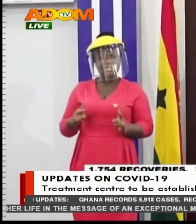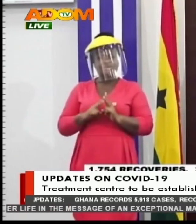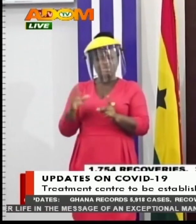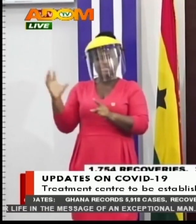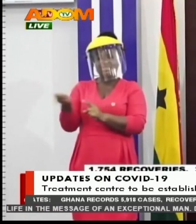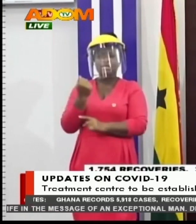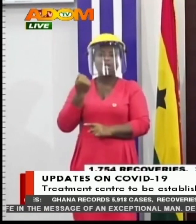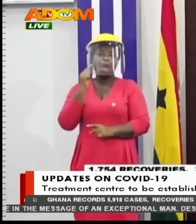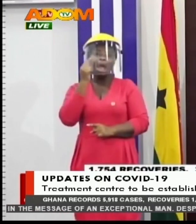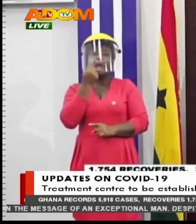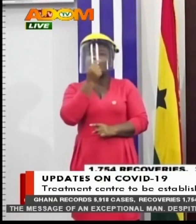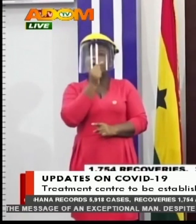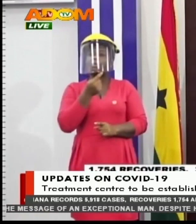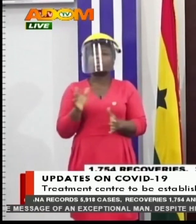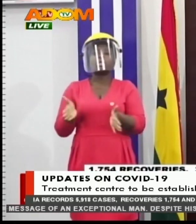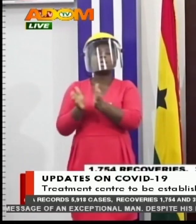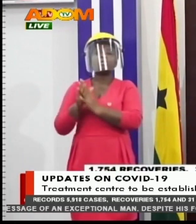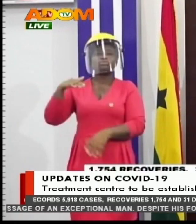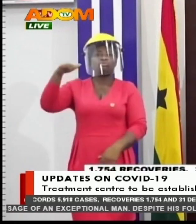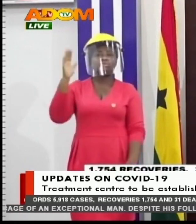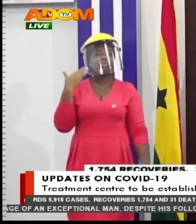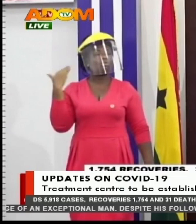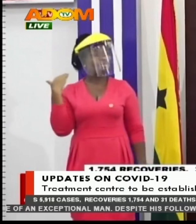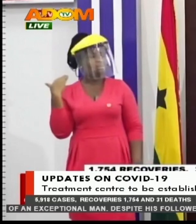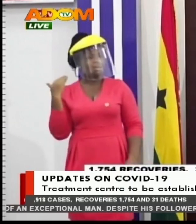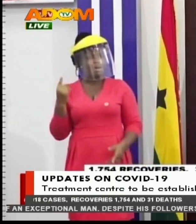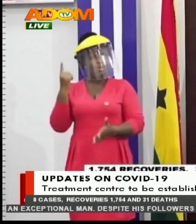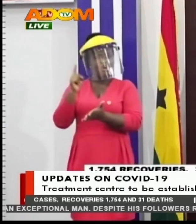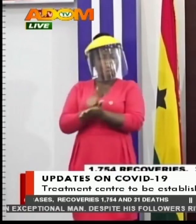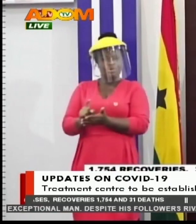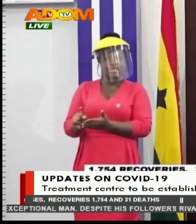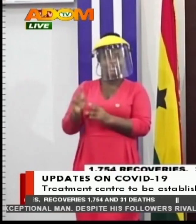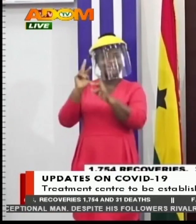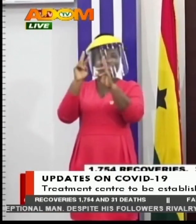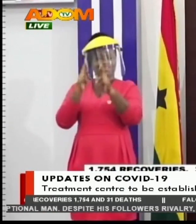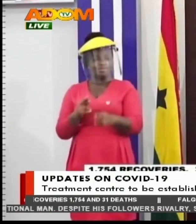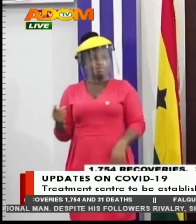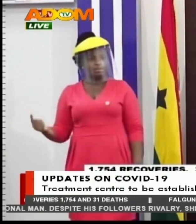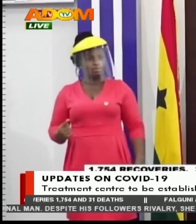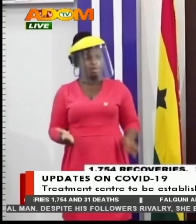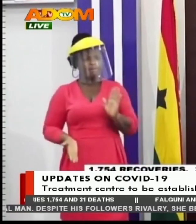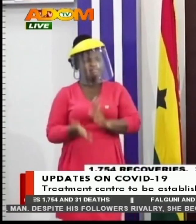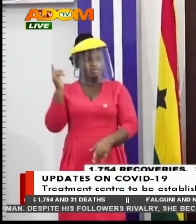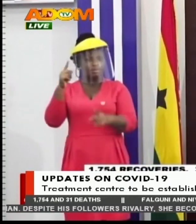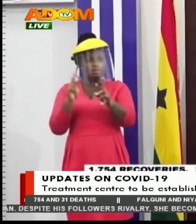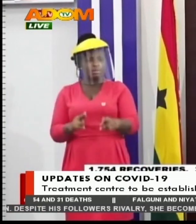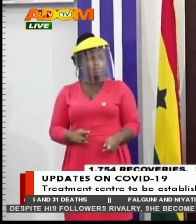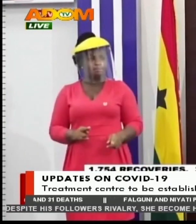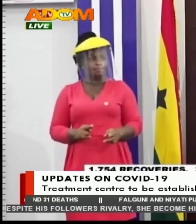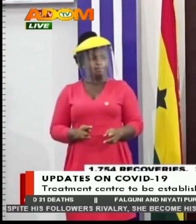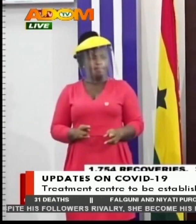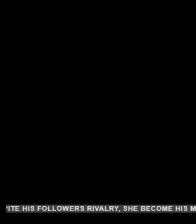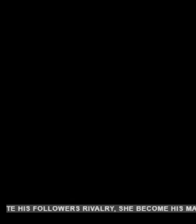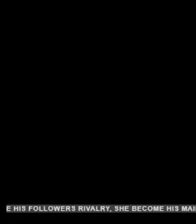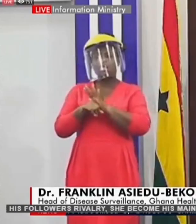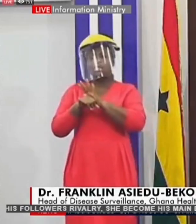initial tests that were done. And then to get a broader view of what is happening in the factory, that